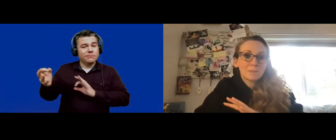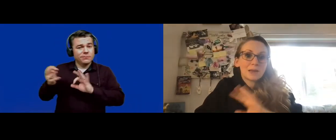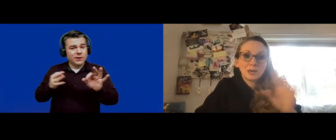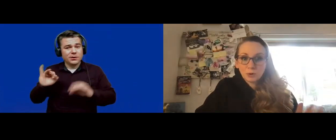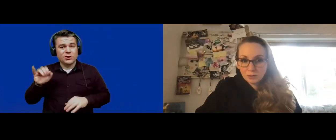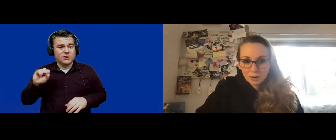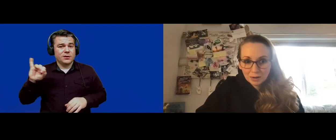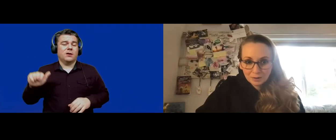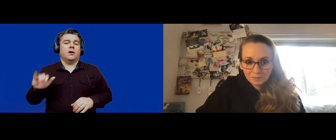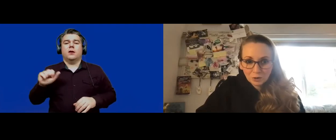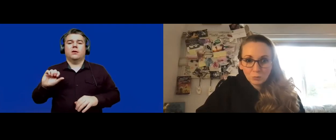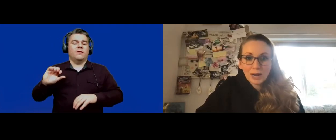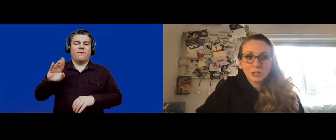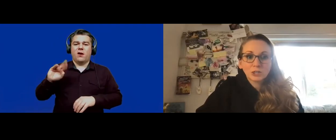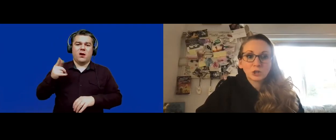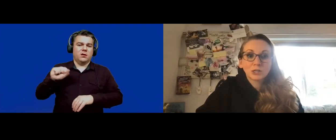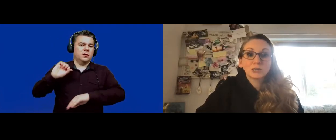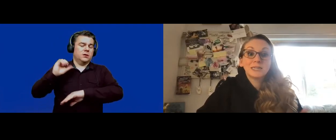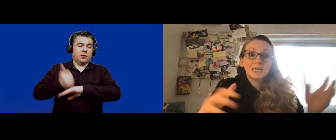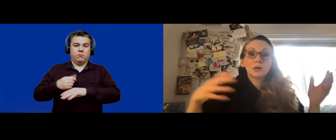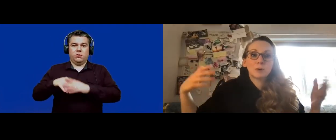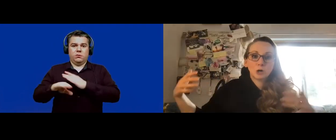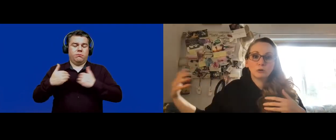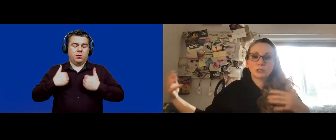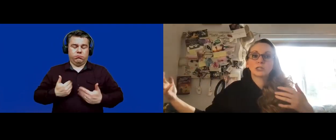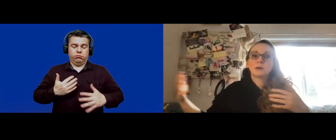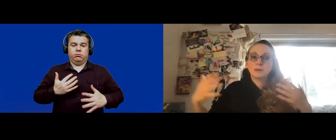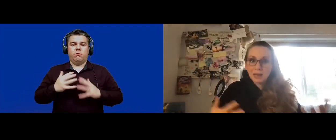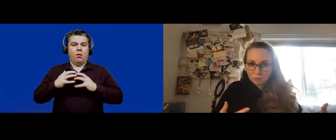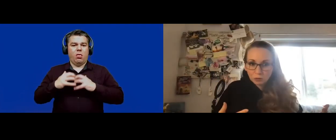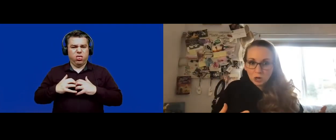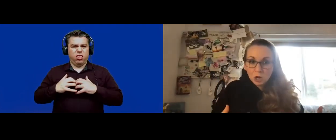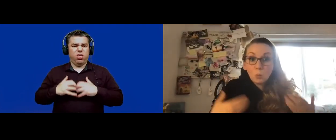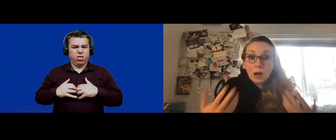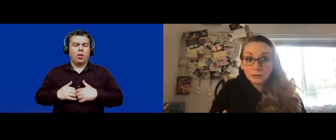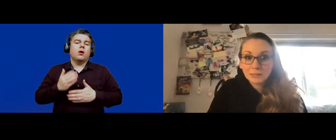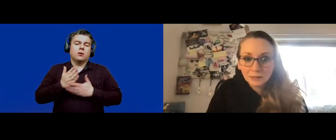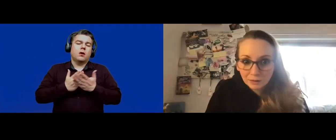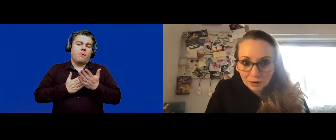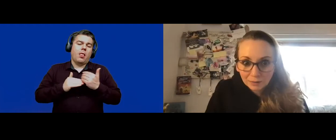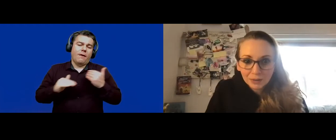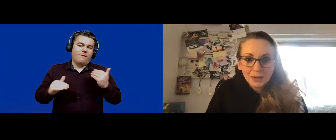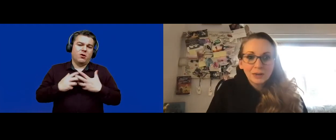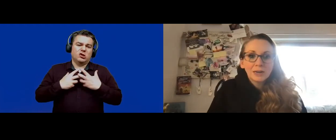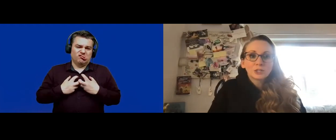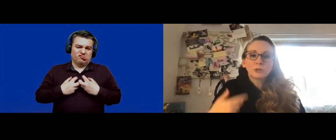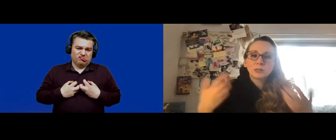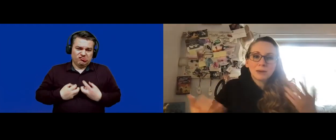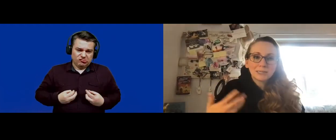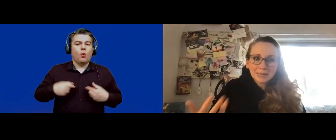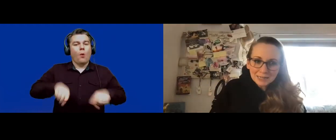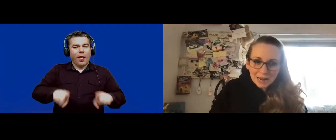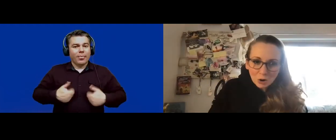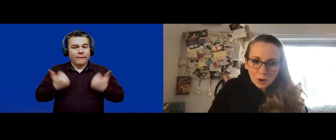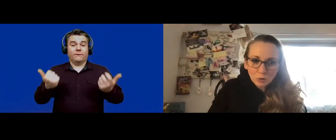up camp anywhere in the body. We're actually starting to decompose to some level while still living. So does it